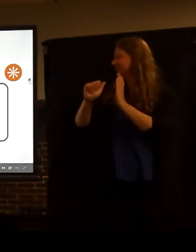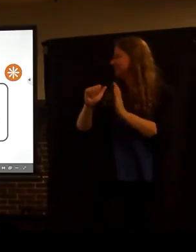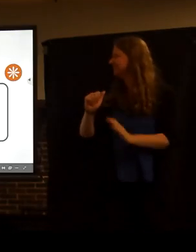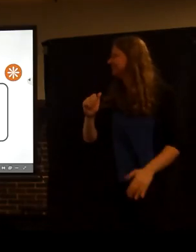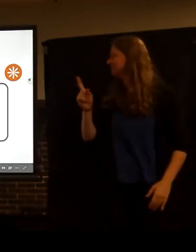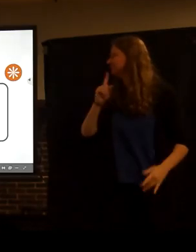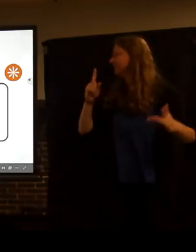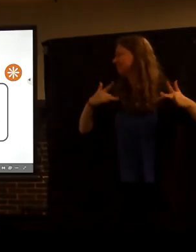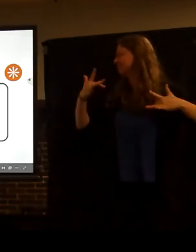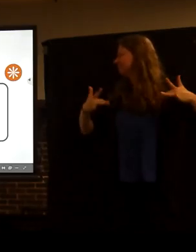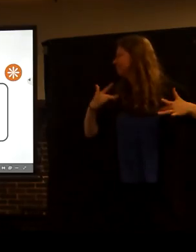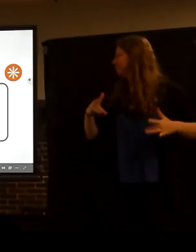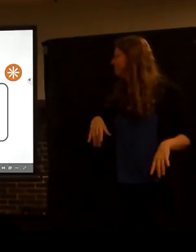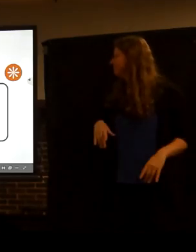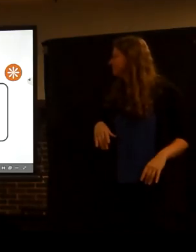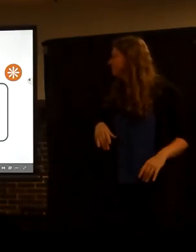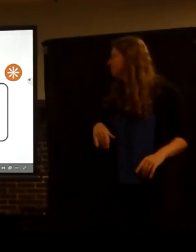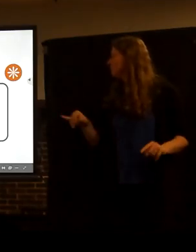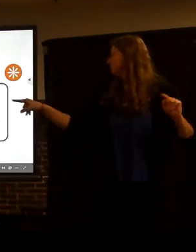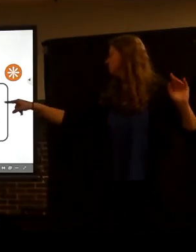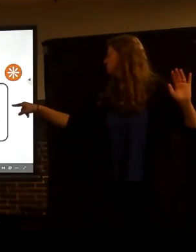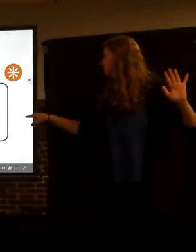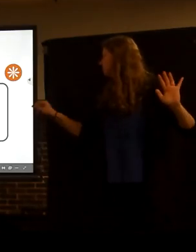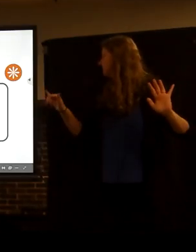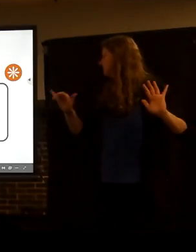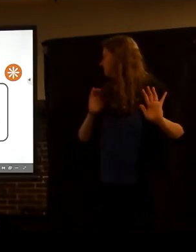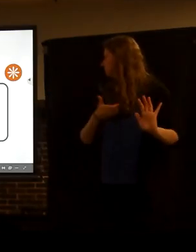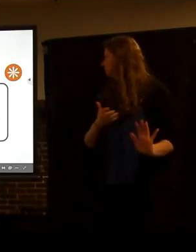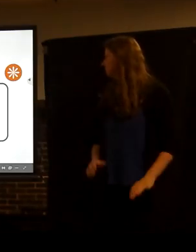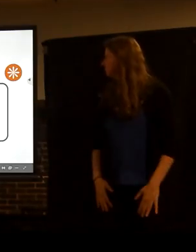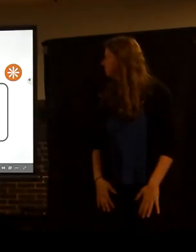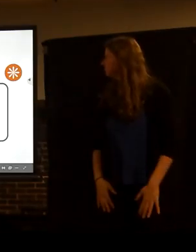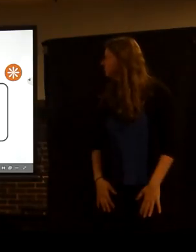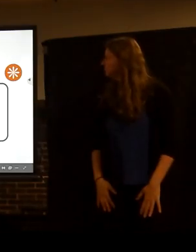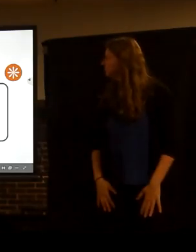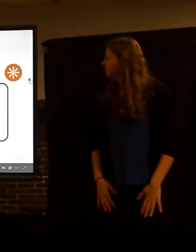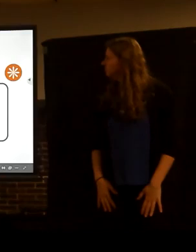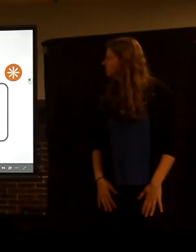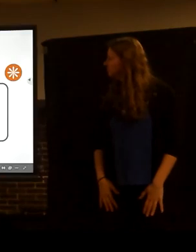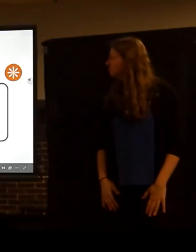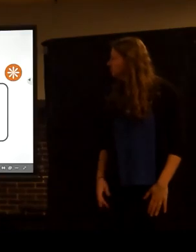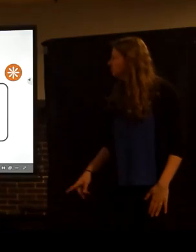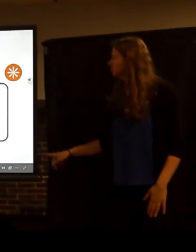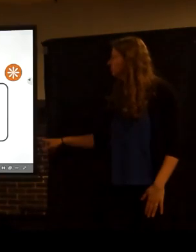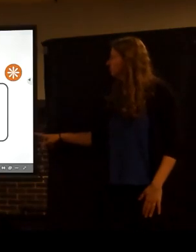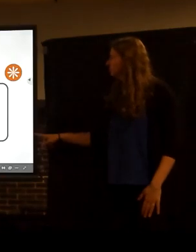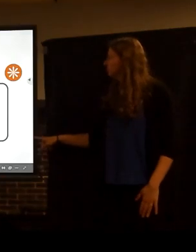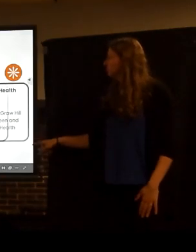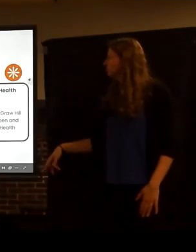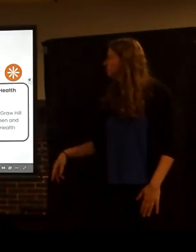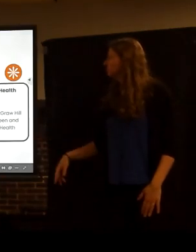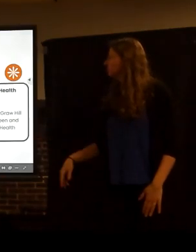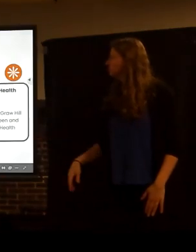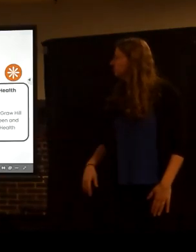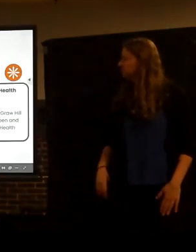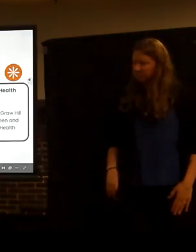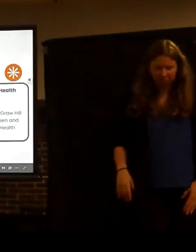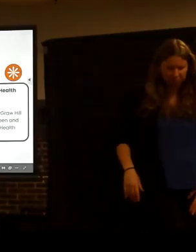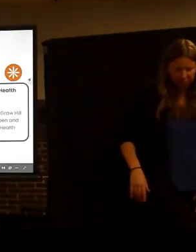on that. It helps develop our students' finger spelling skills. And then the others are listed here for the other